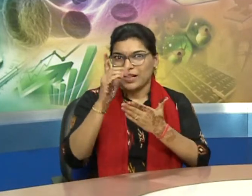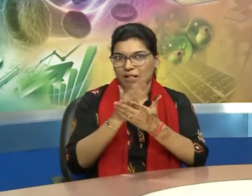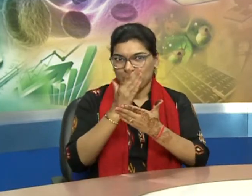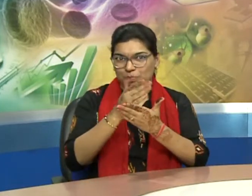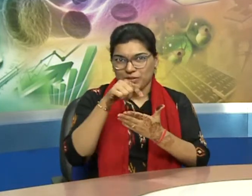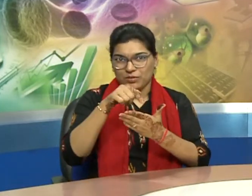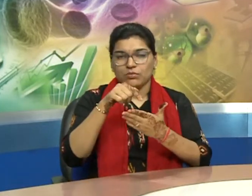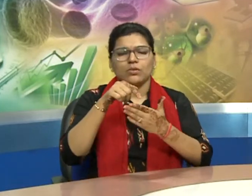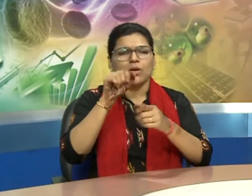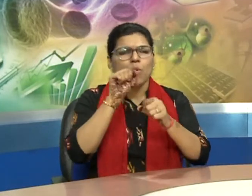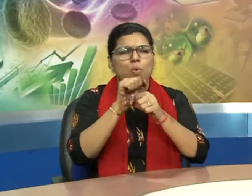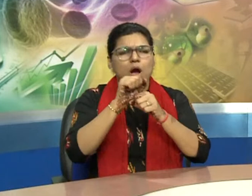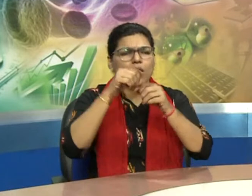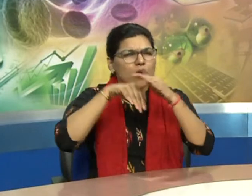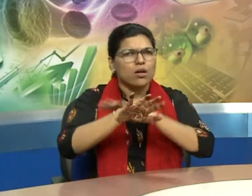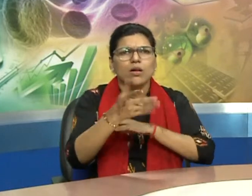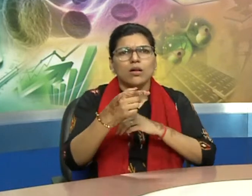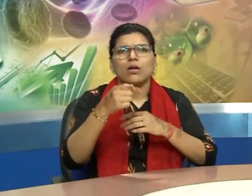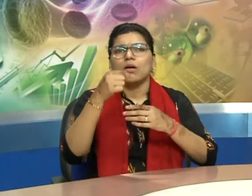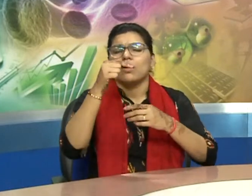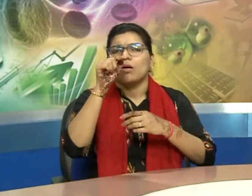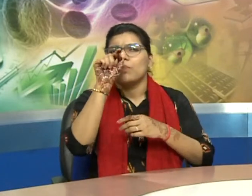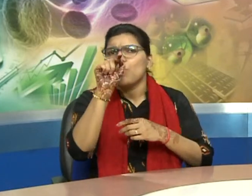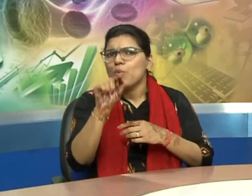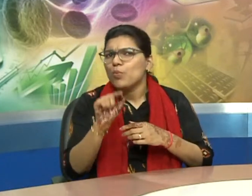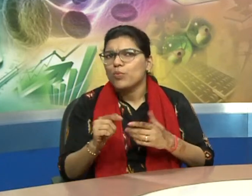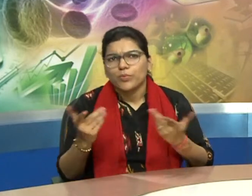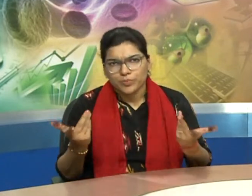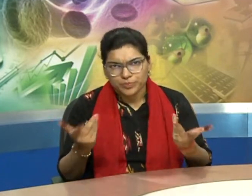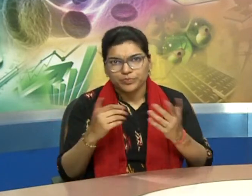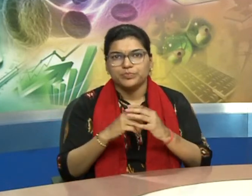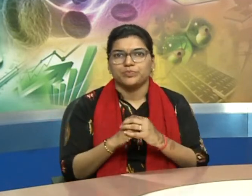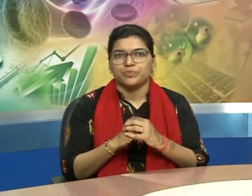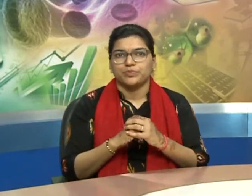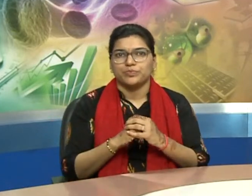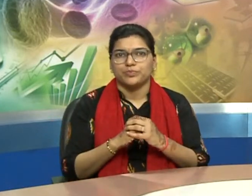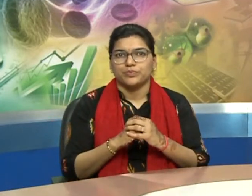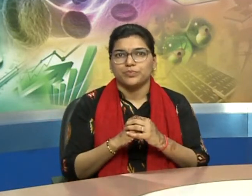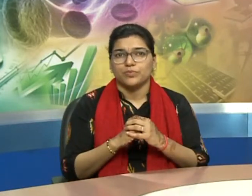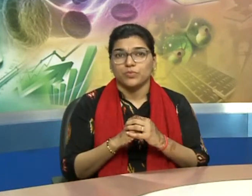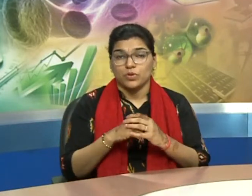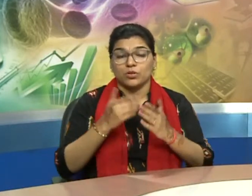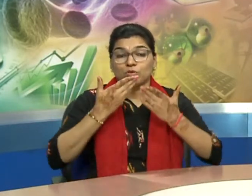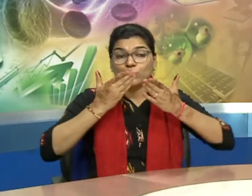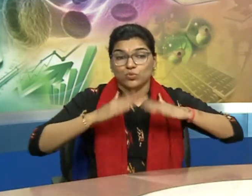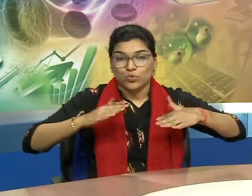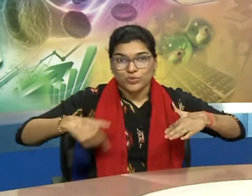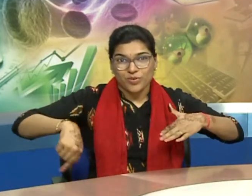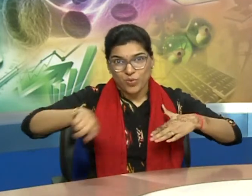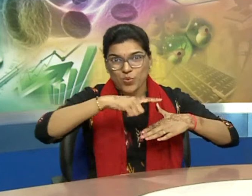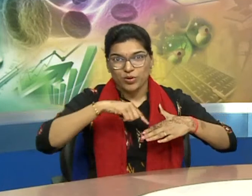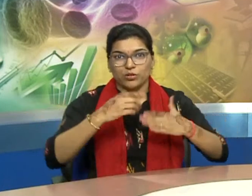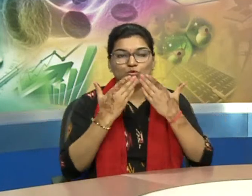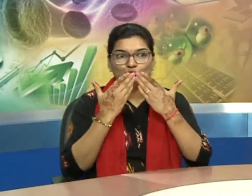in continuation of the previous video. So in this video, we are discussing